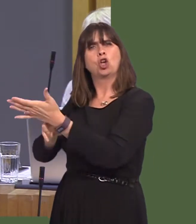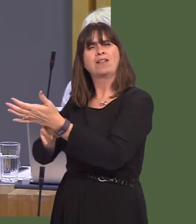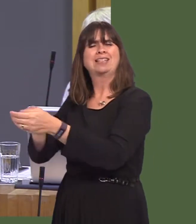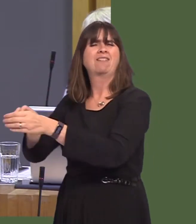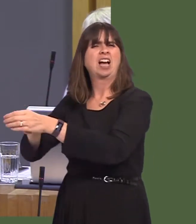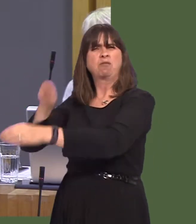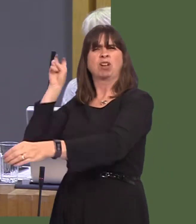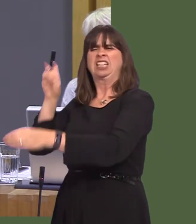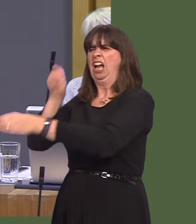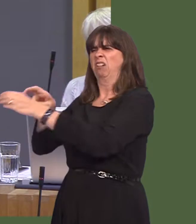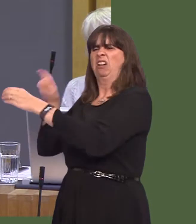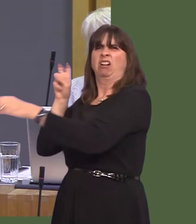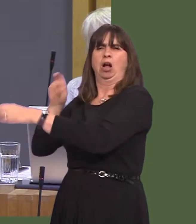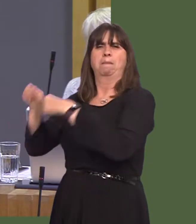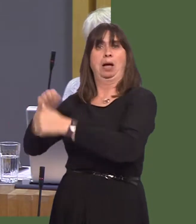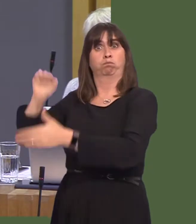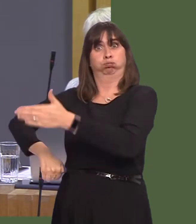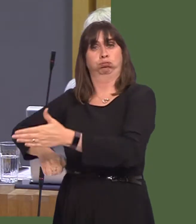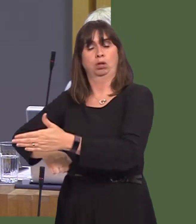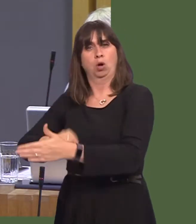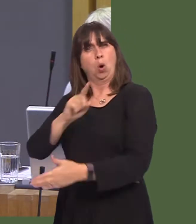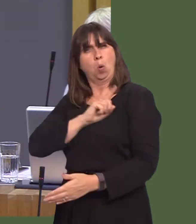Why are you abandoning your own